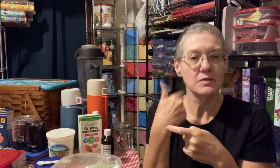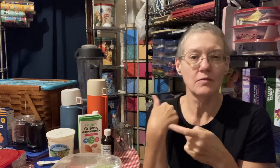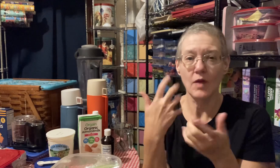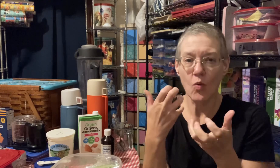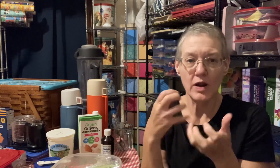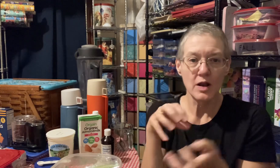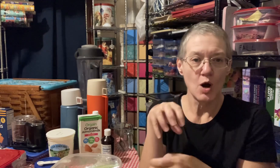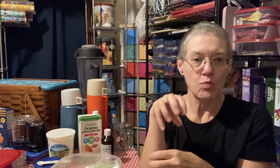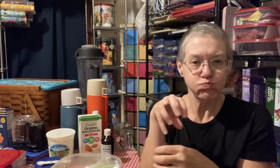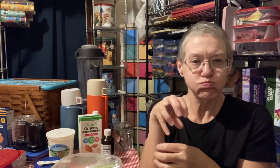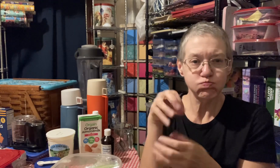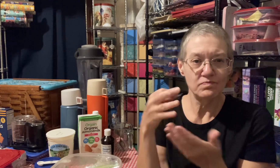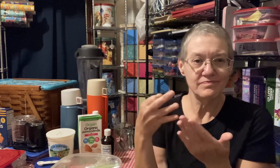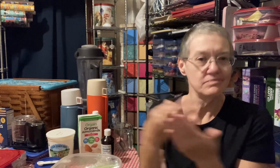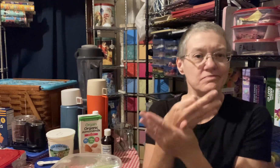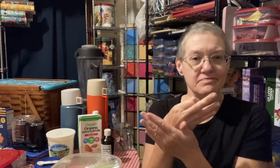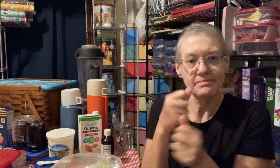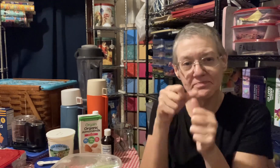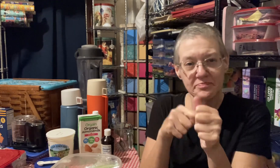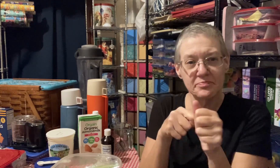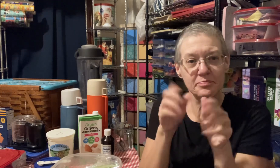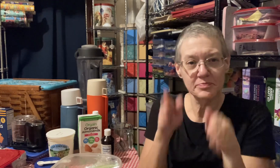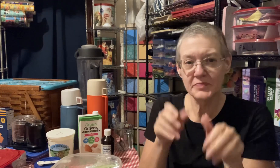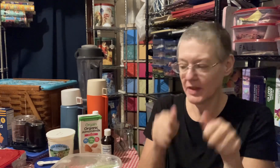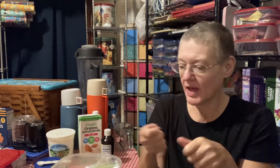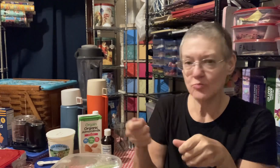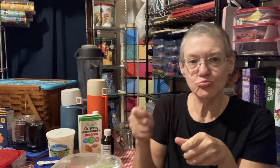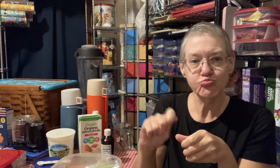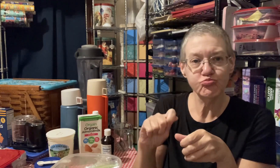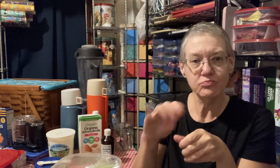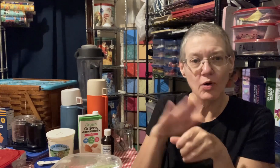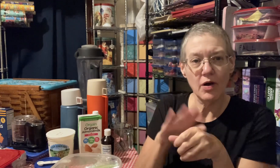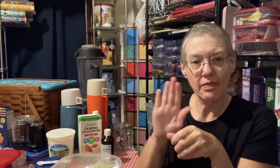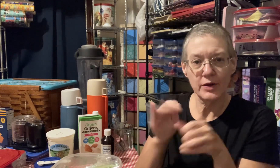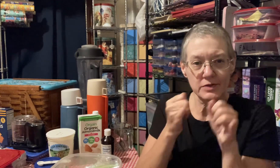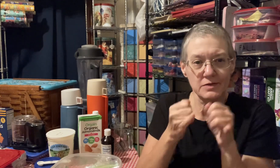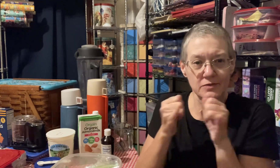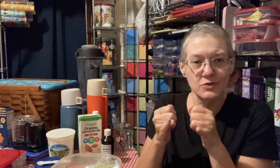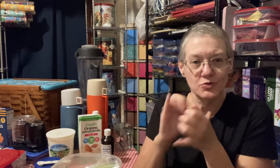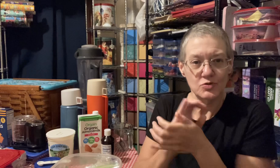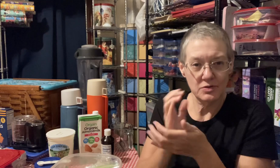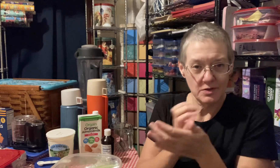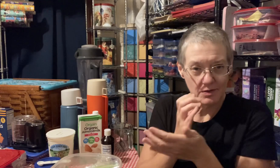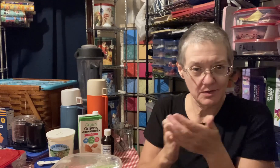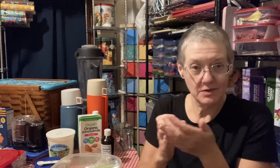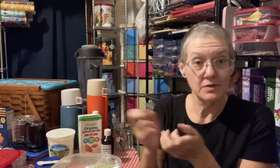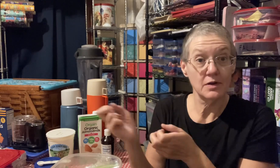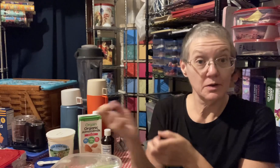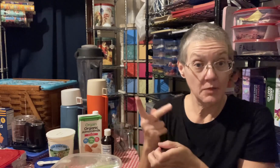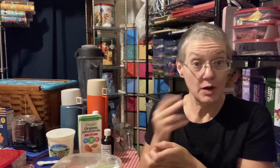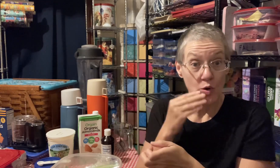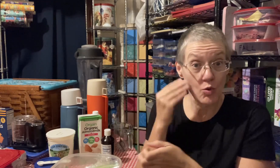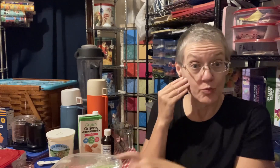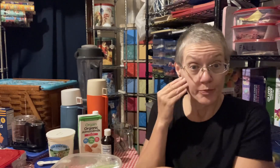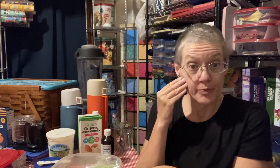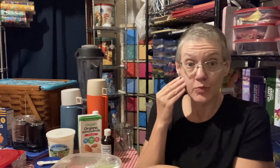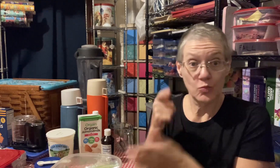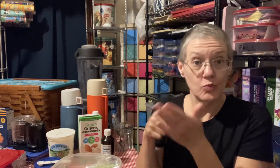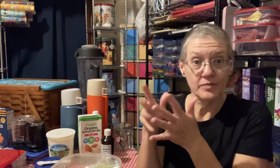going to whip it today because I want it to be nice and firm for tomorrow. Then everybody can just put them on top of their cheesecakes as they